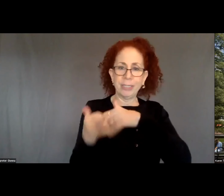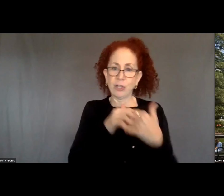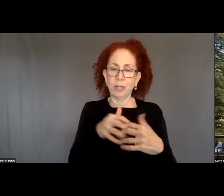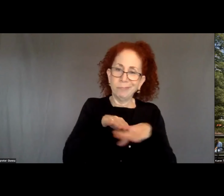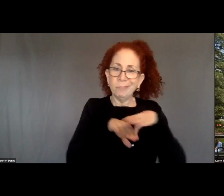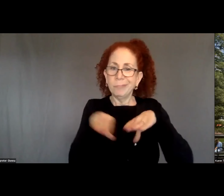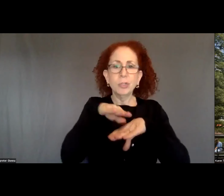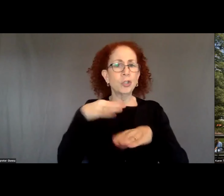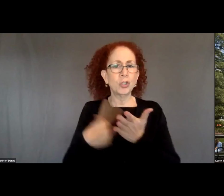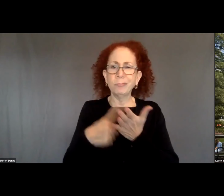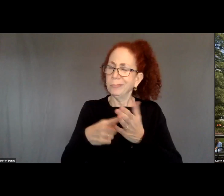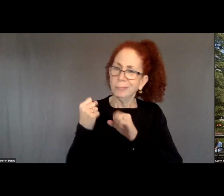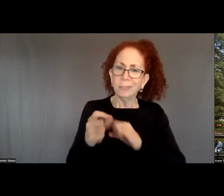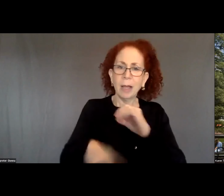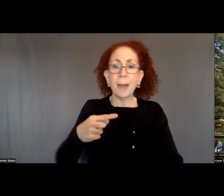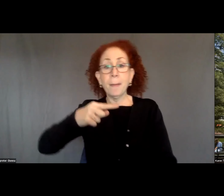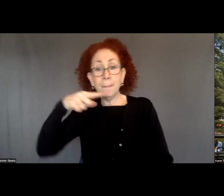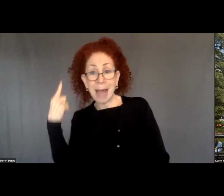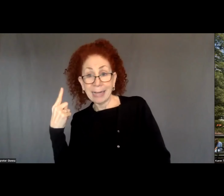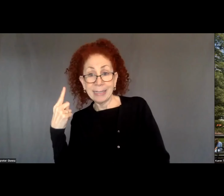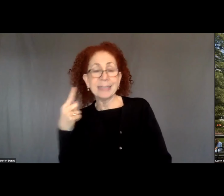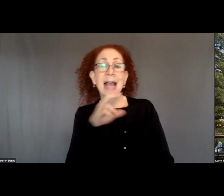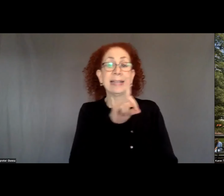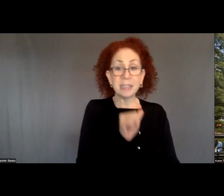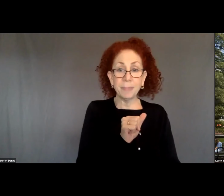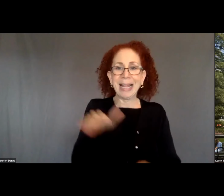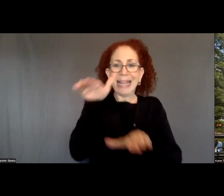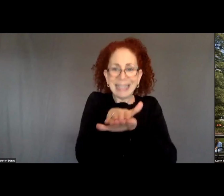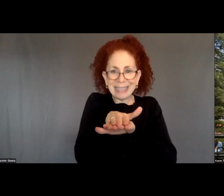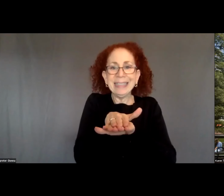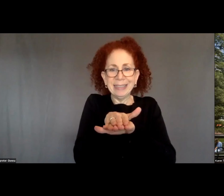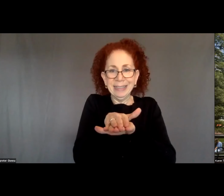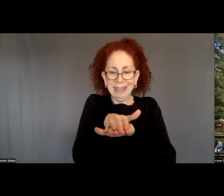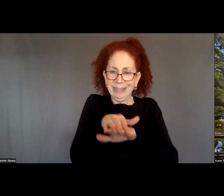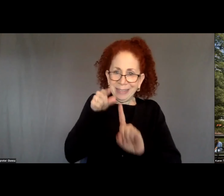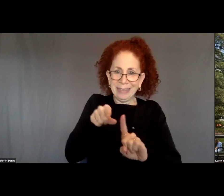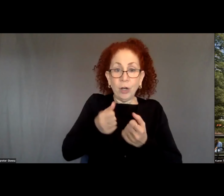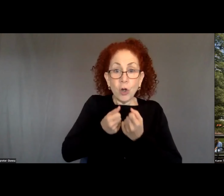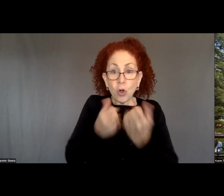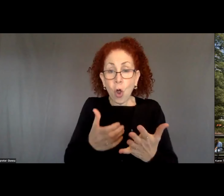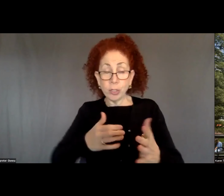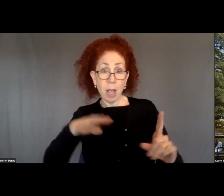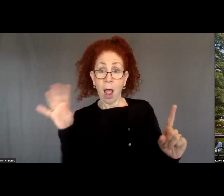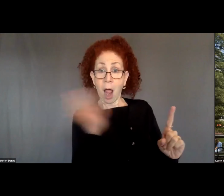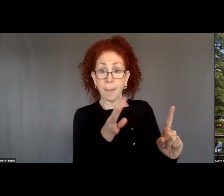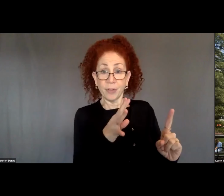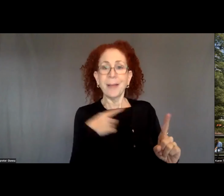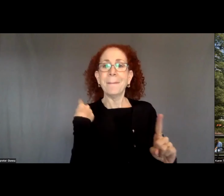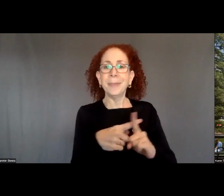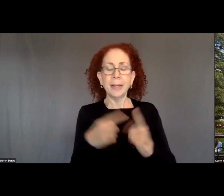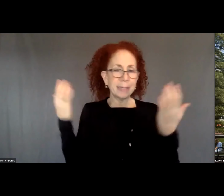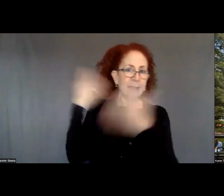the intersection of Blackness and disability and how this intersection could lead to both hypervisibility and